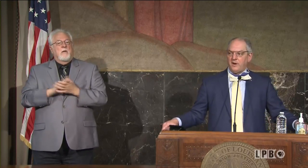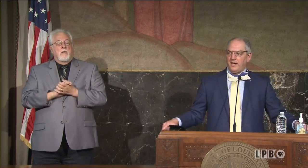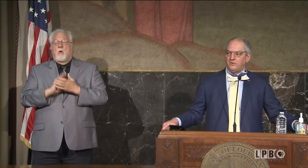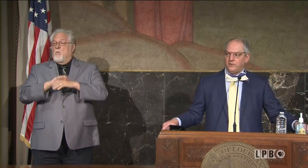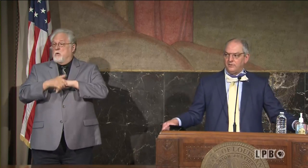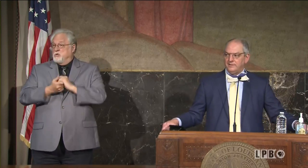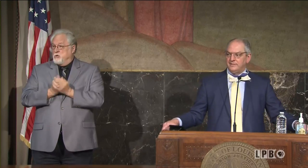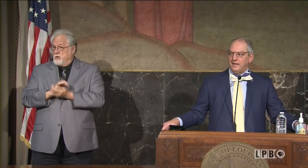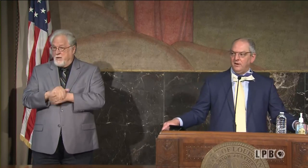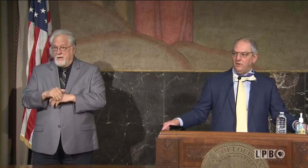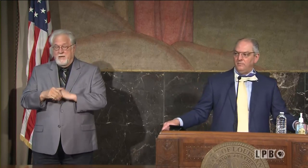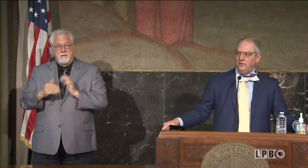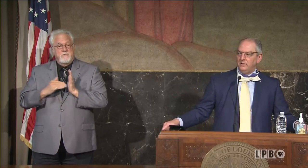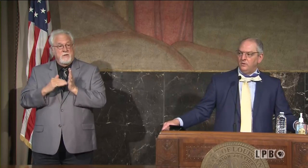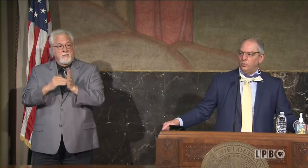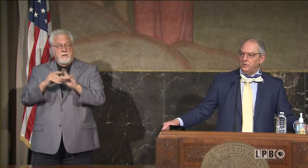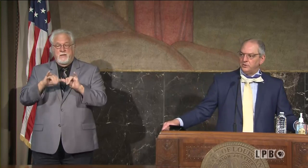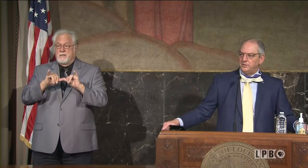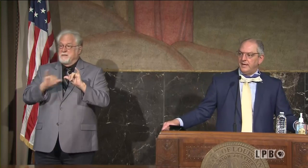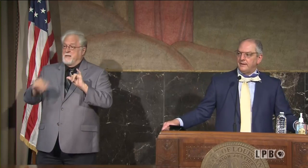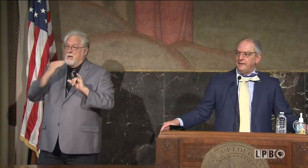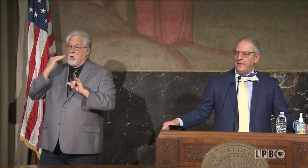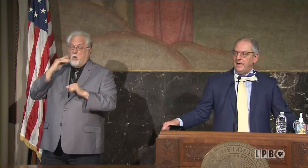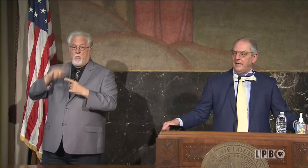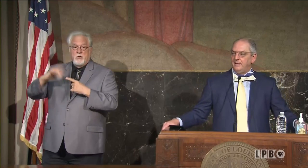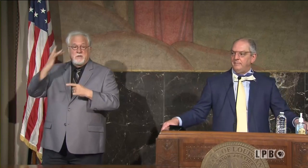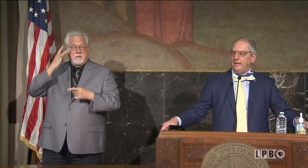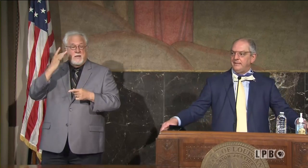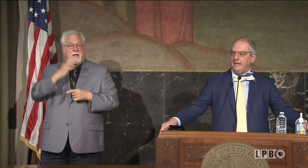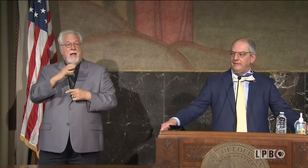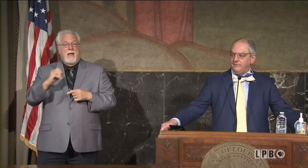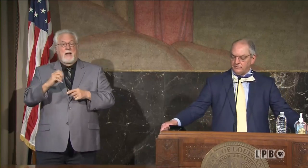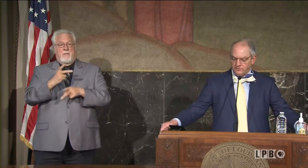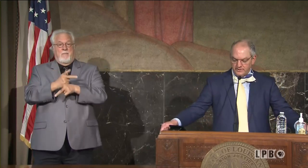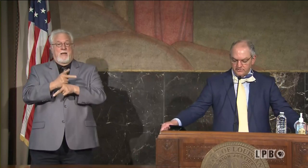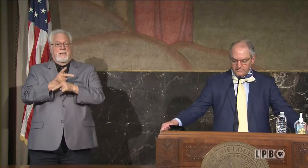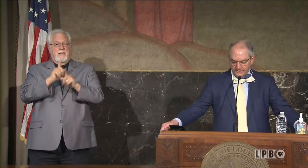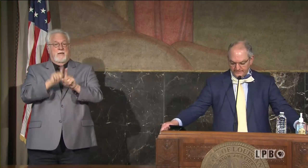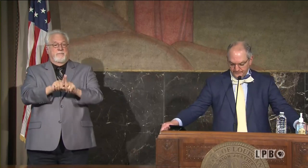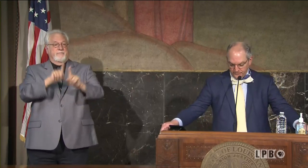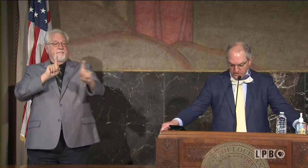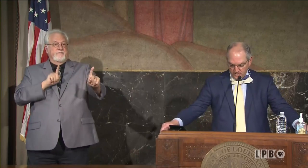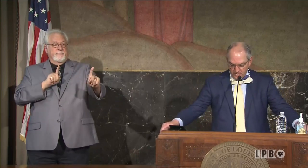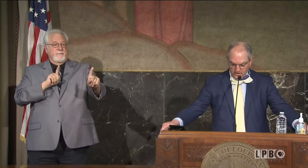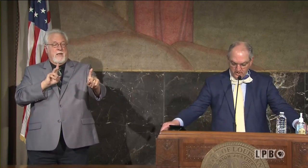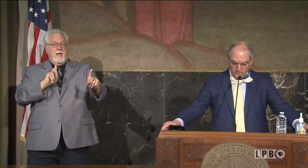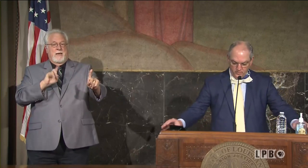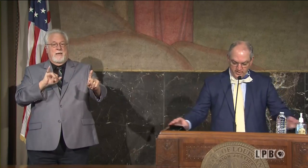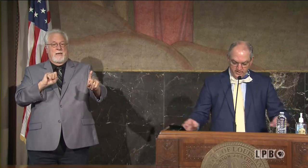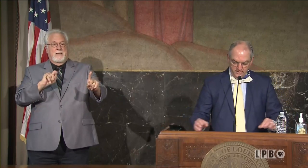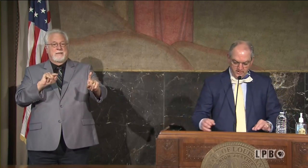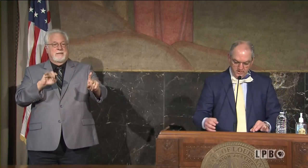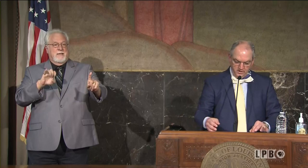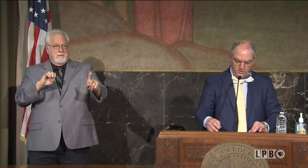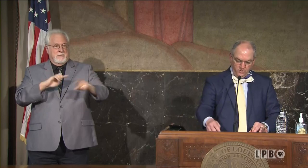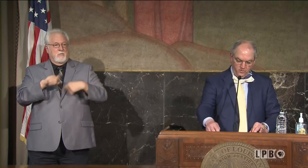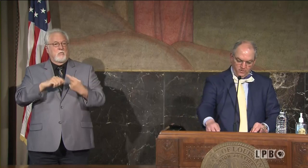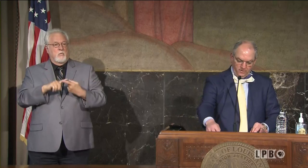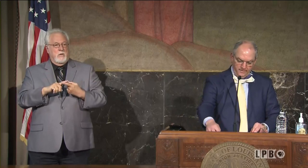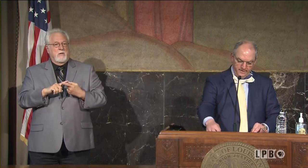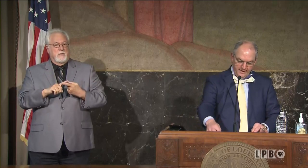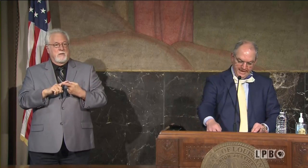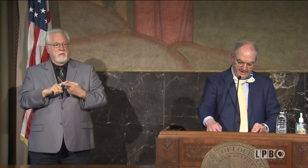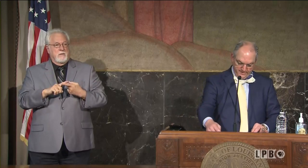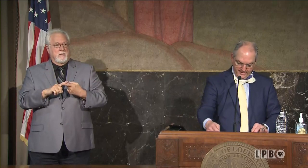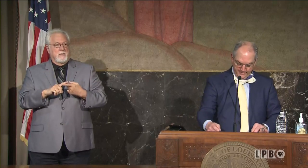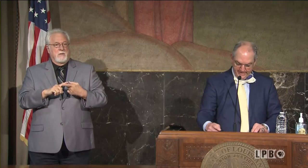washing your hands frequently, staying home when you're sick, and maintaining physical distancing when you